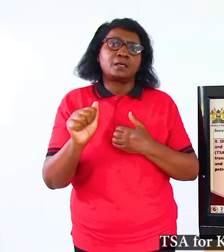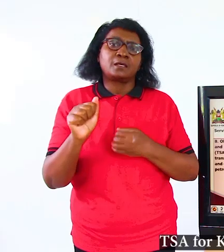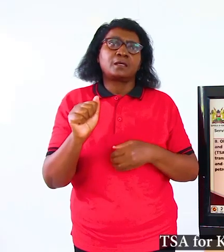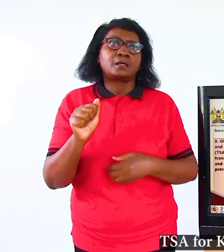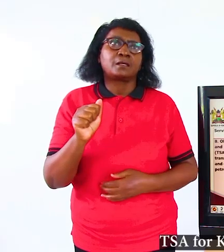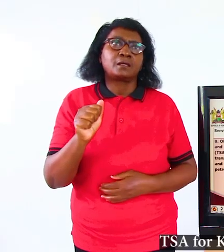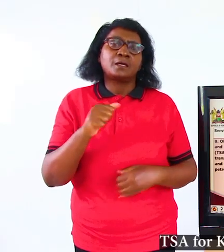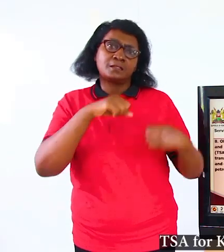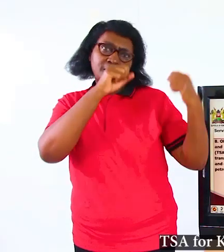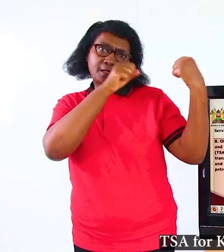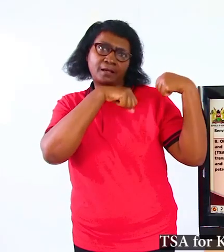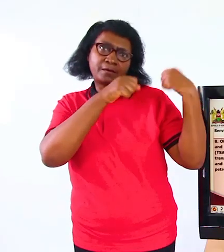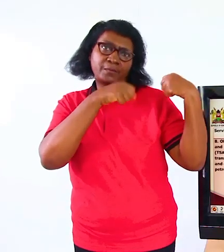TSA for Kenya Pipeline.